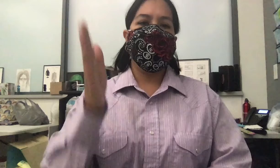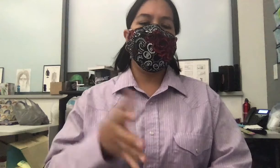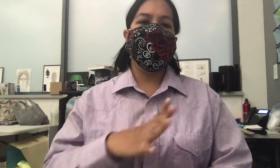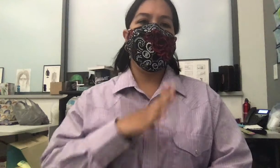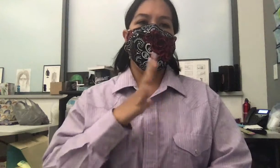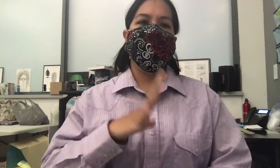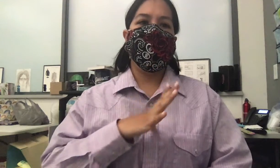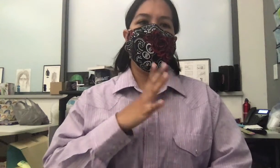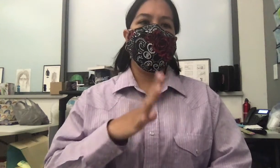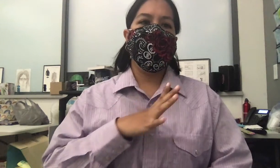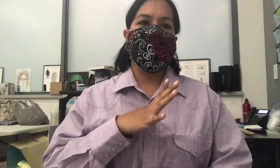be alright.